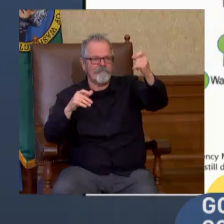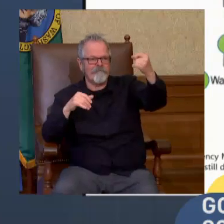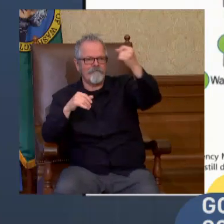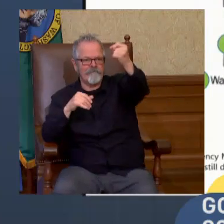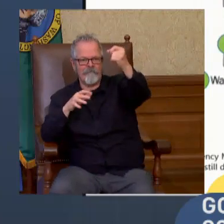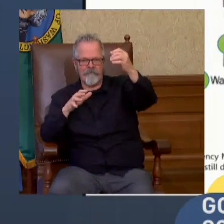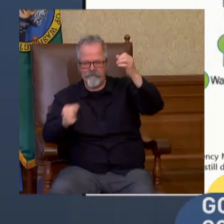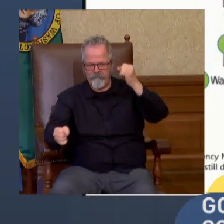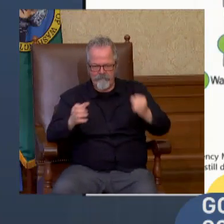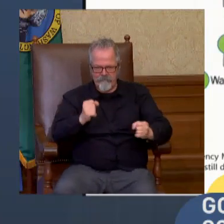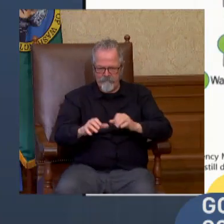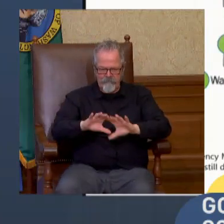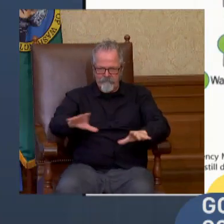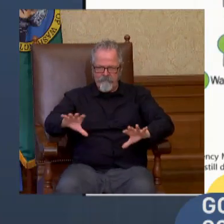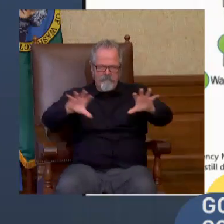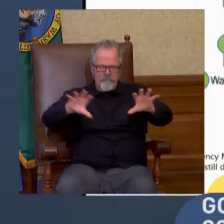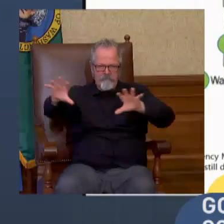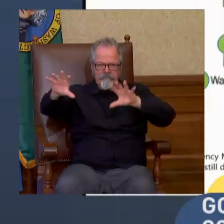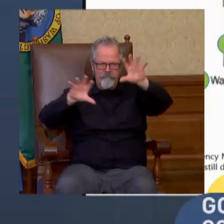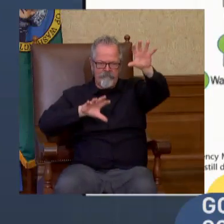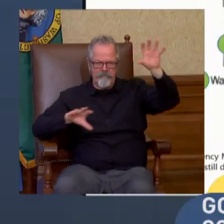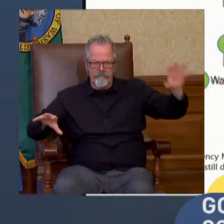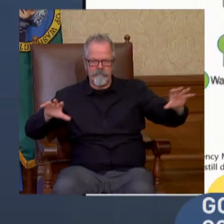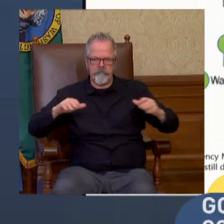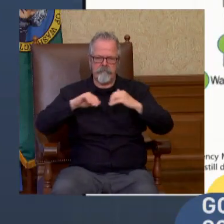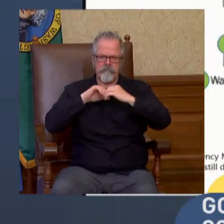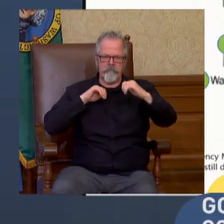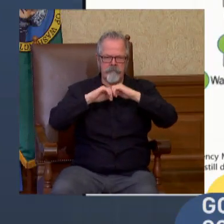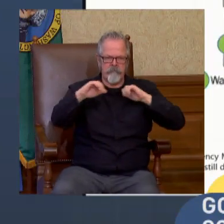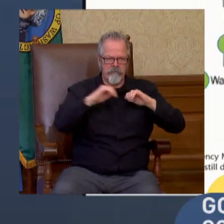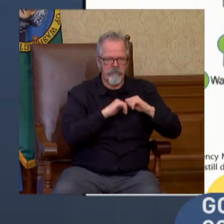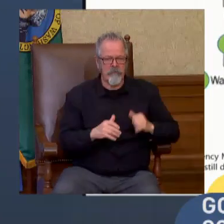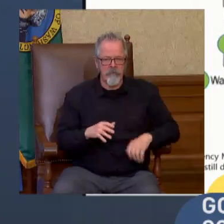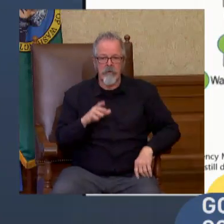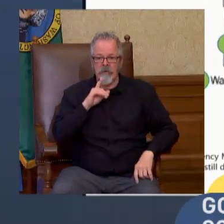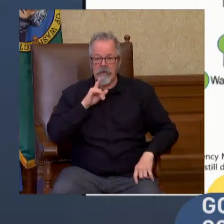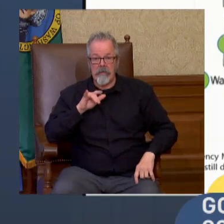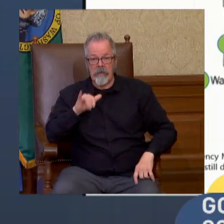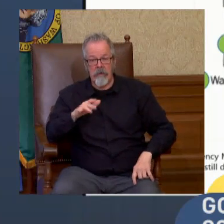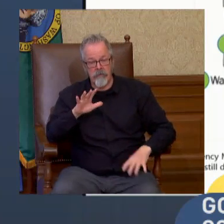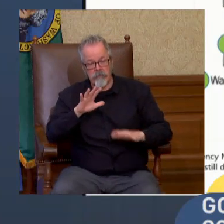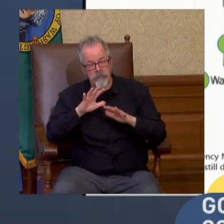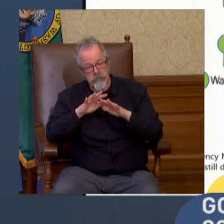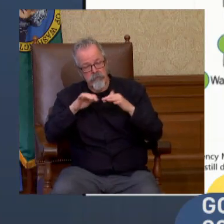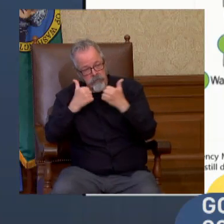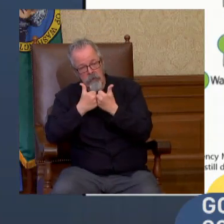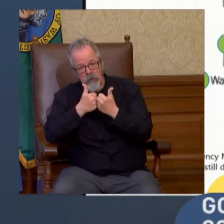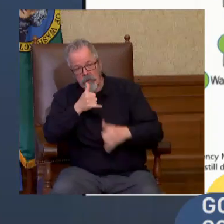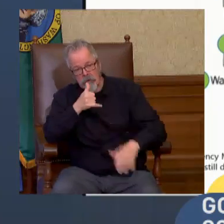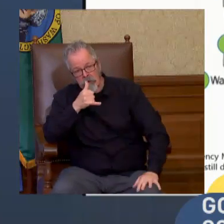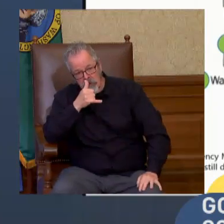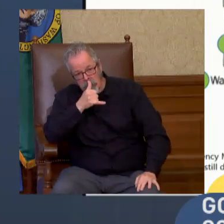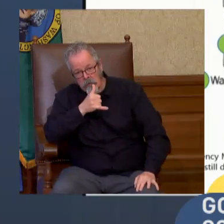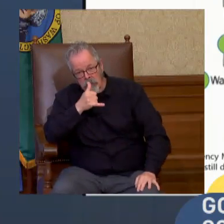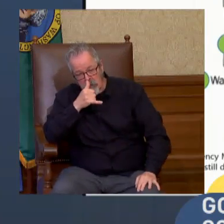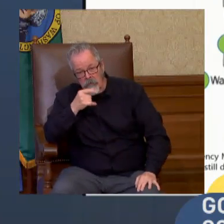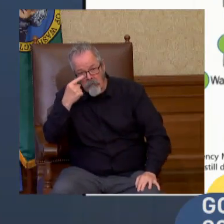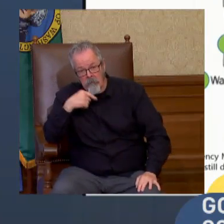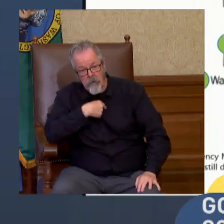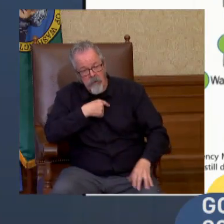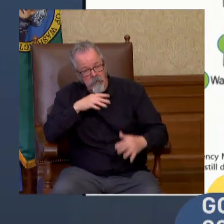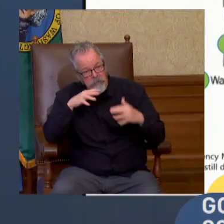we find more people who are positive for this disease, and we will, because we will be doing more